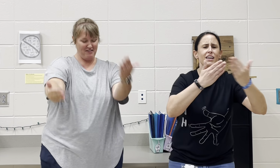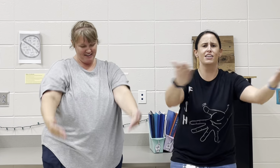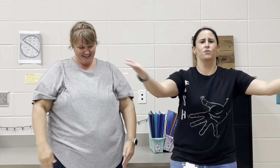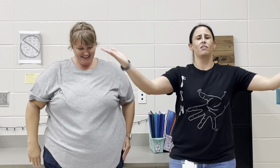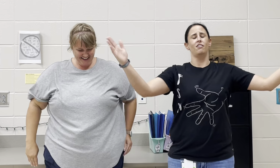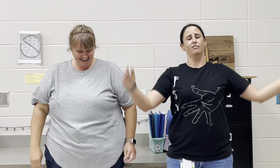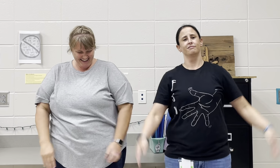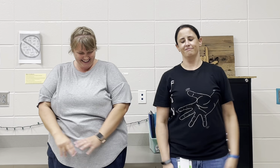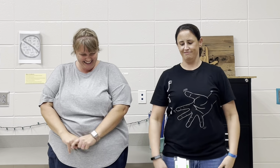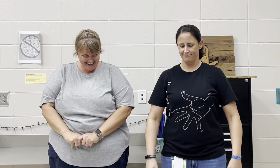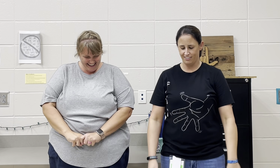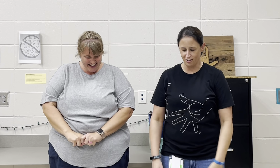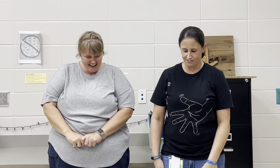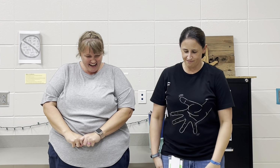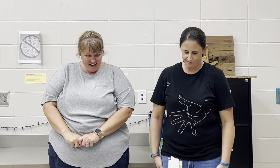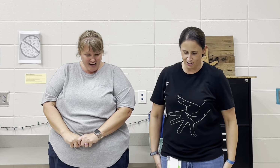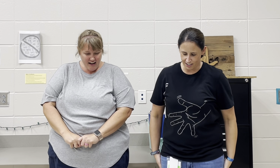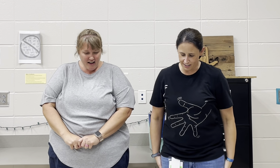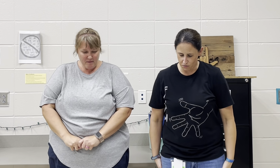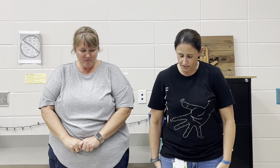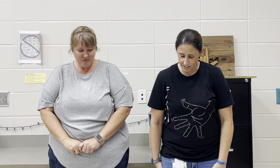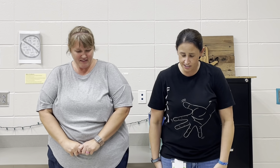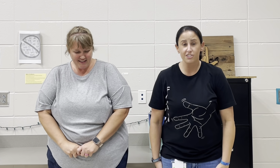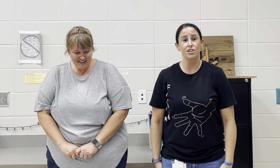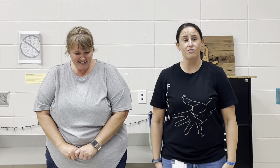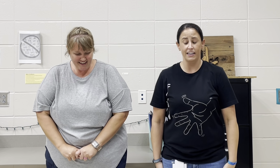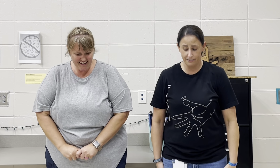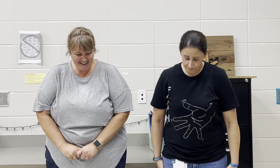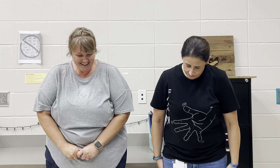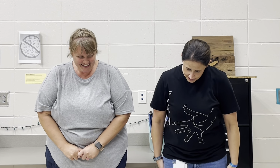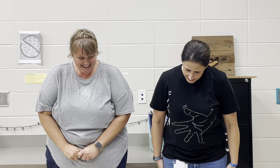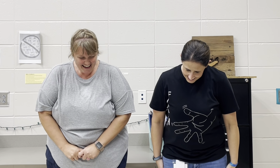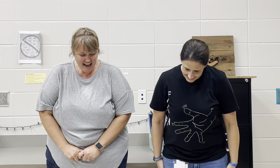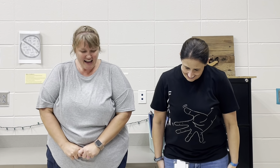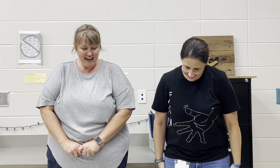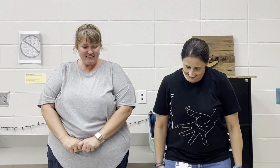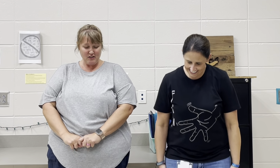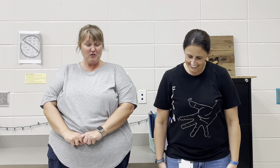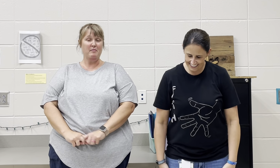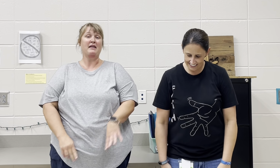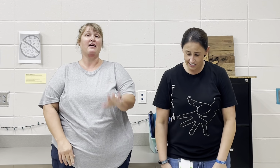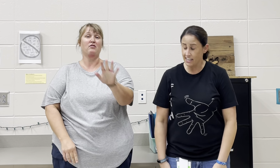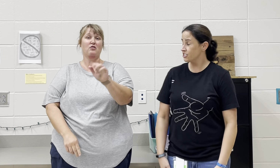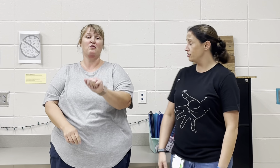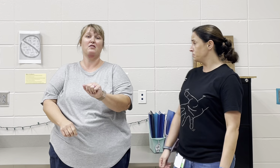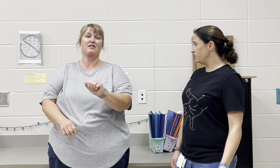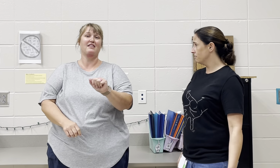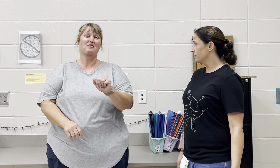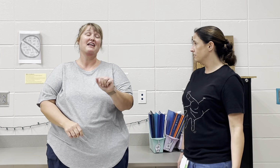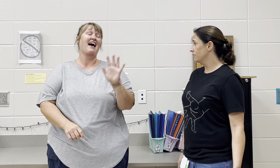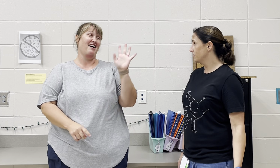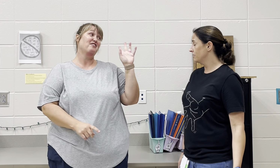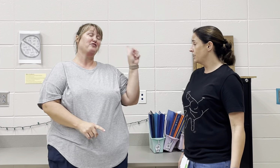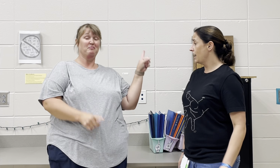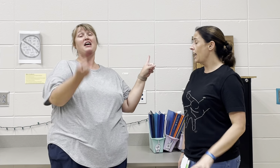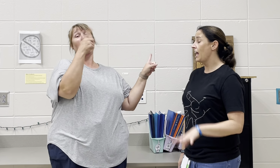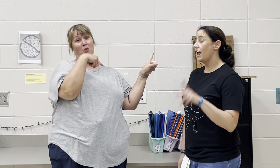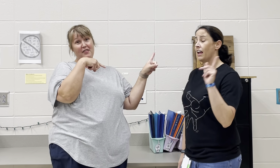Thank you all. They're gonna think we're nuts. You're right. Excuse me. Now, Excuse me? You can have one of those